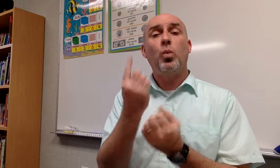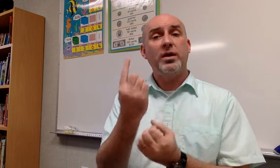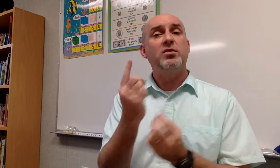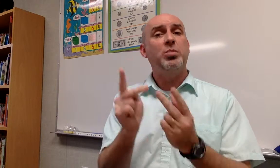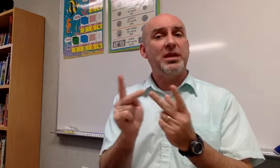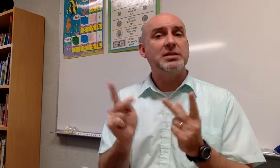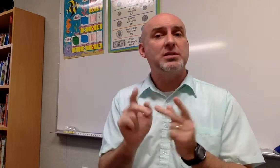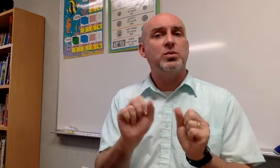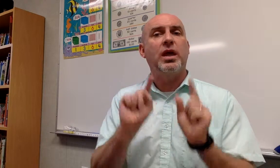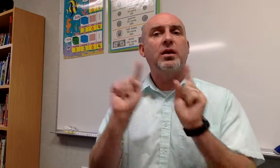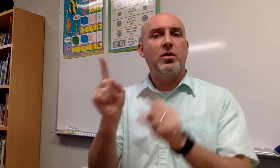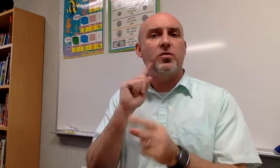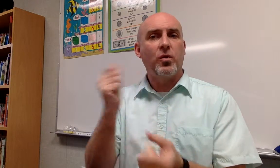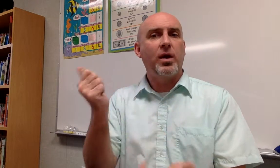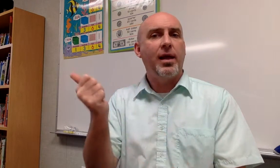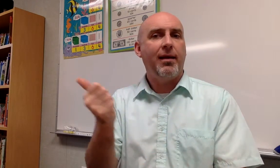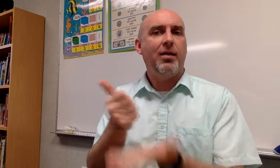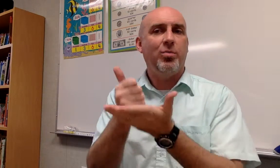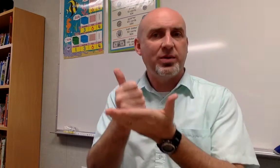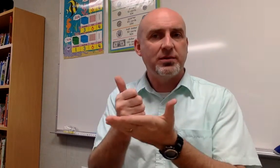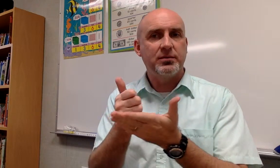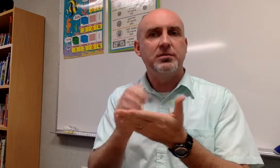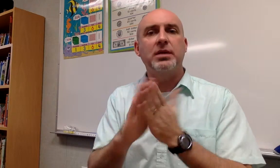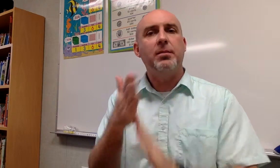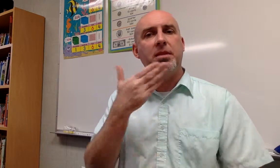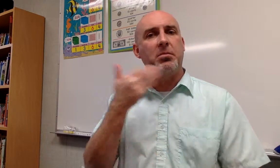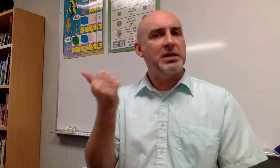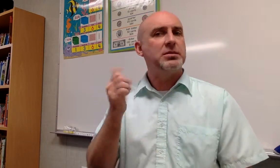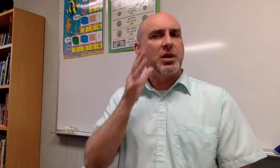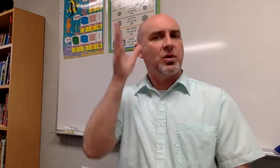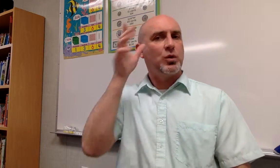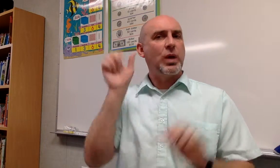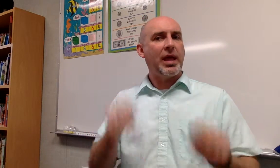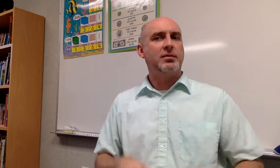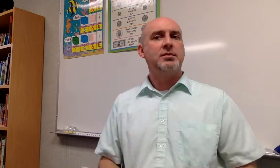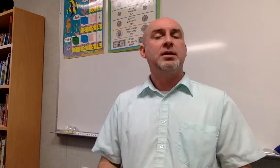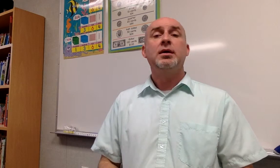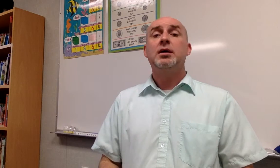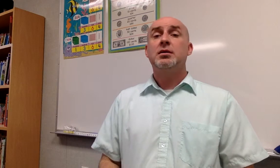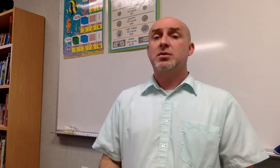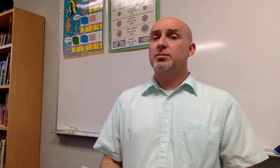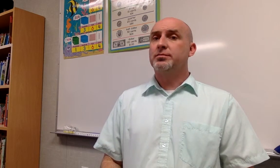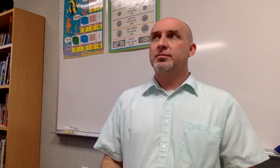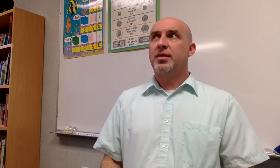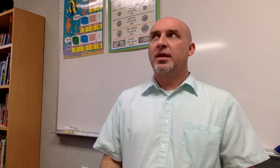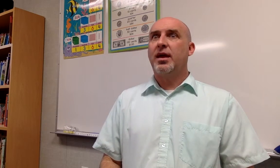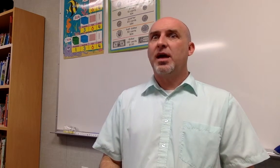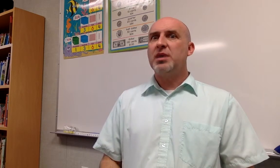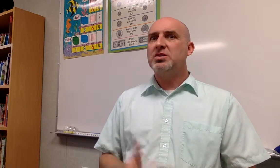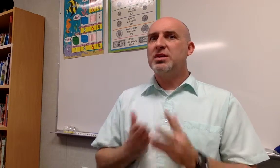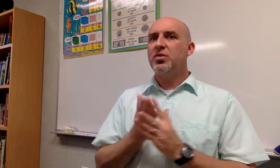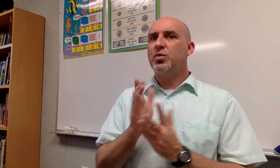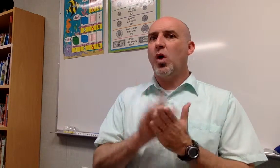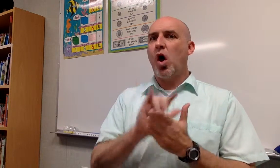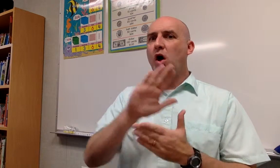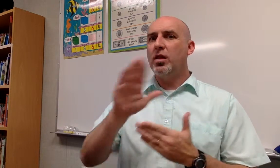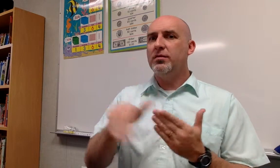of the places you can go for help, become the best parent you can. So I managed to get through all of